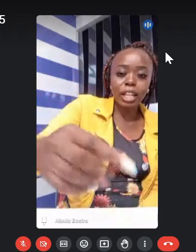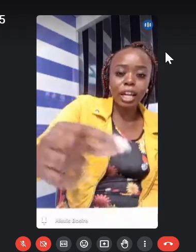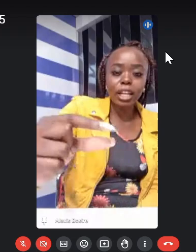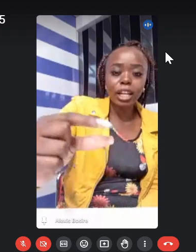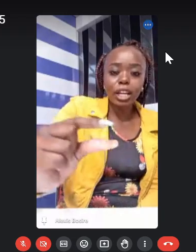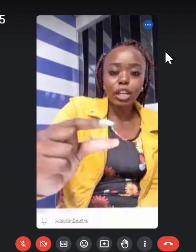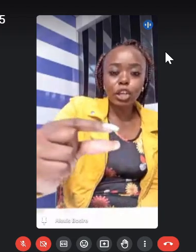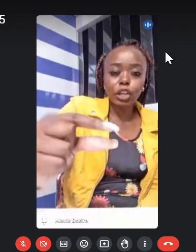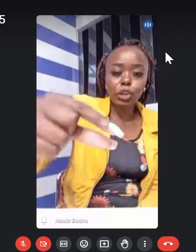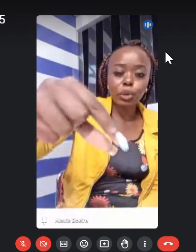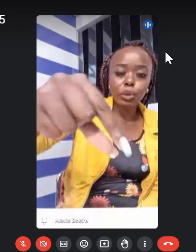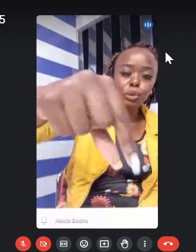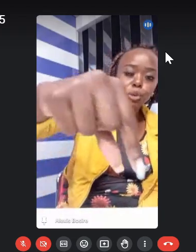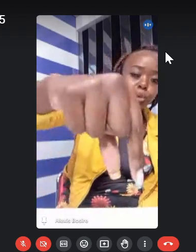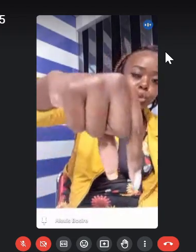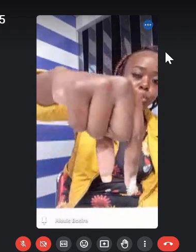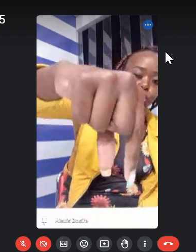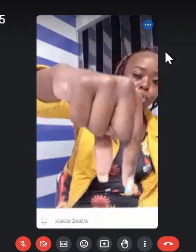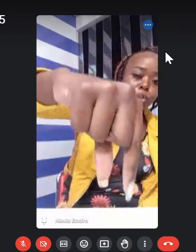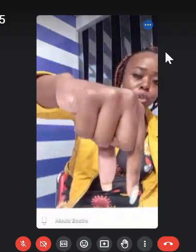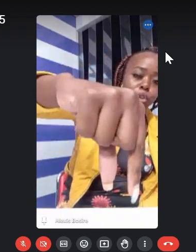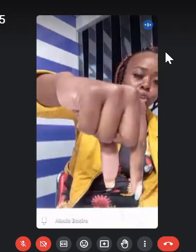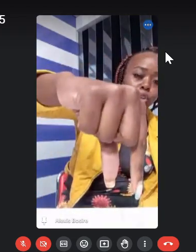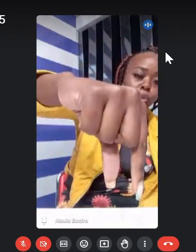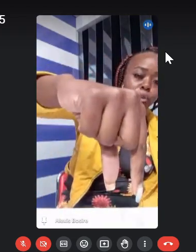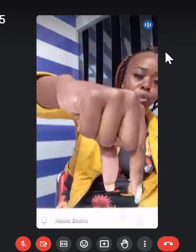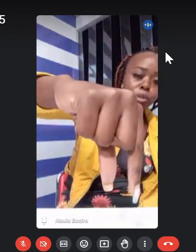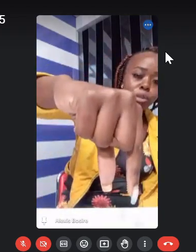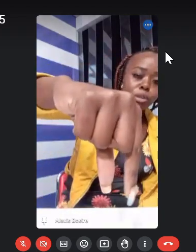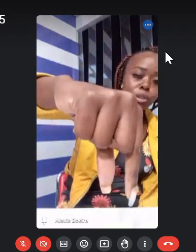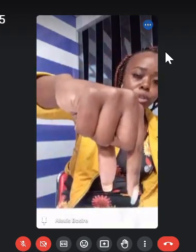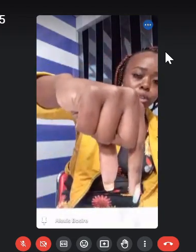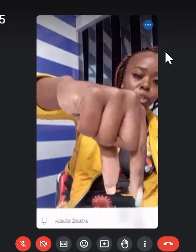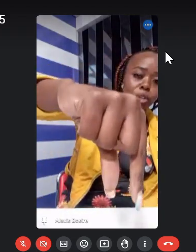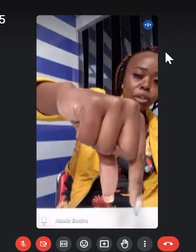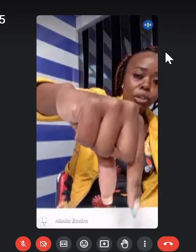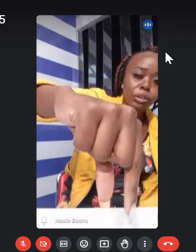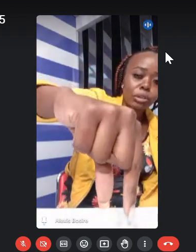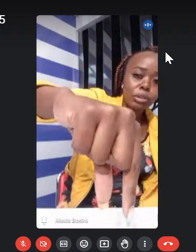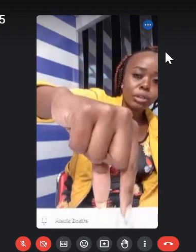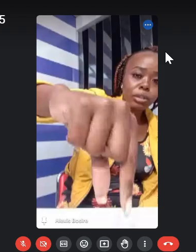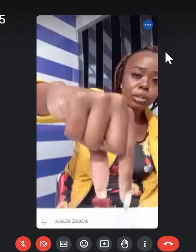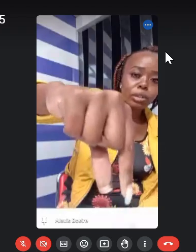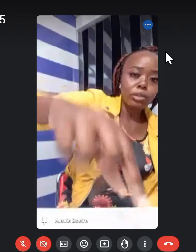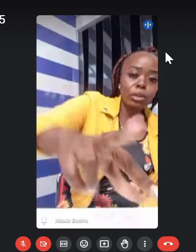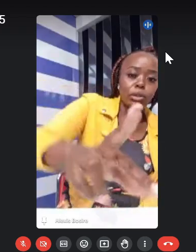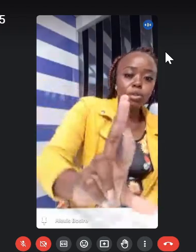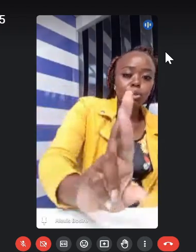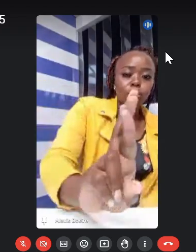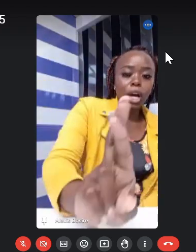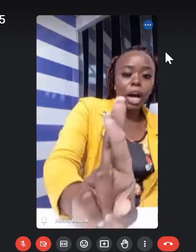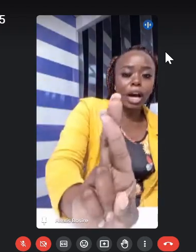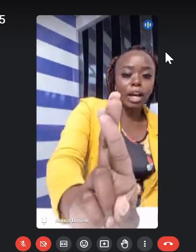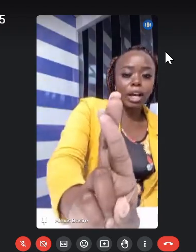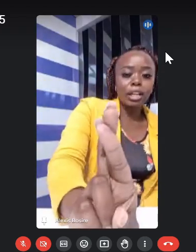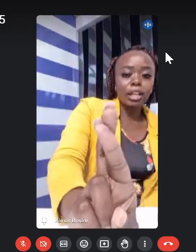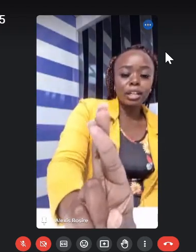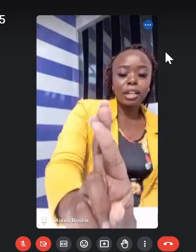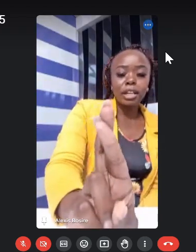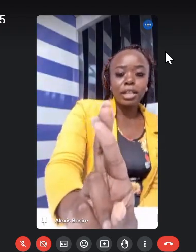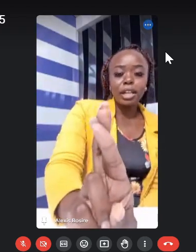And then Q, Q, Q. We go to